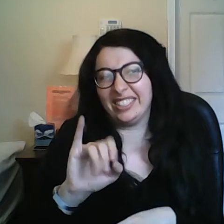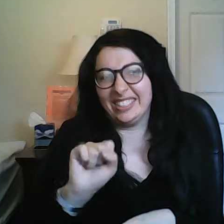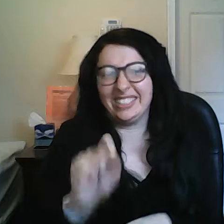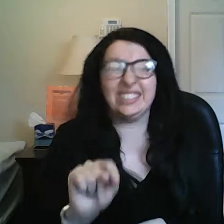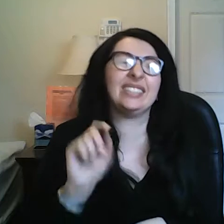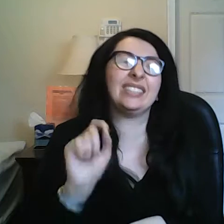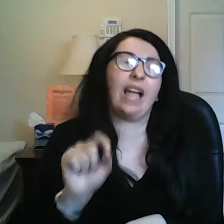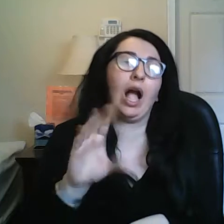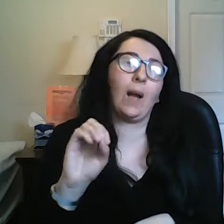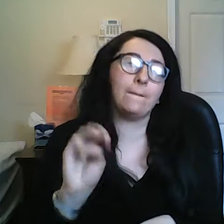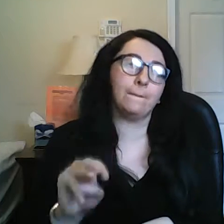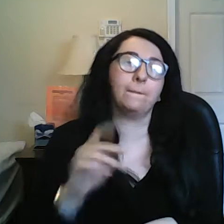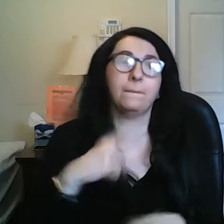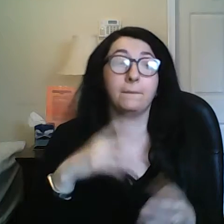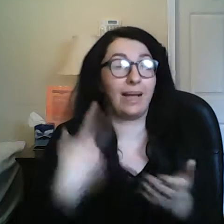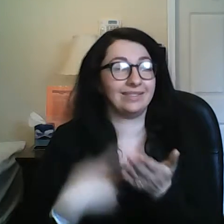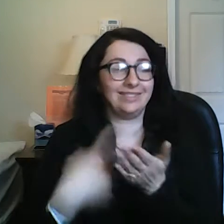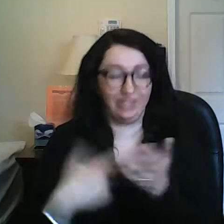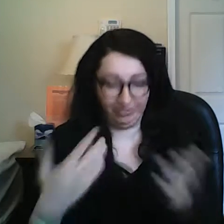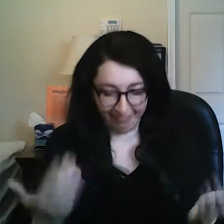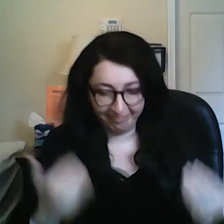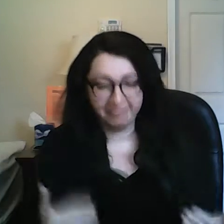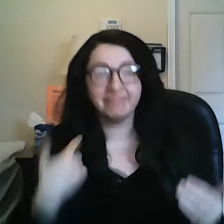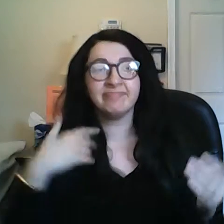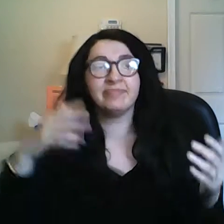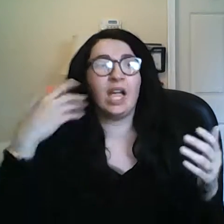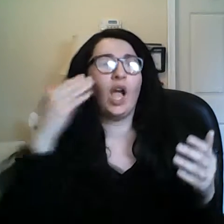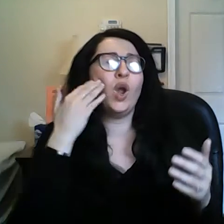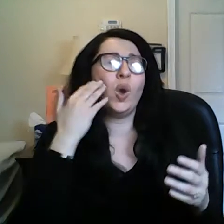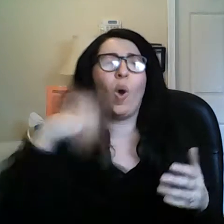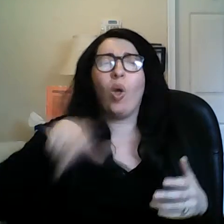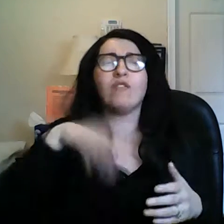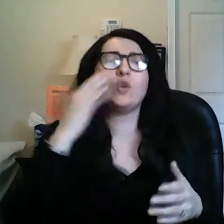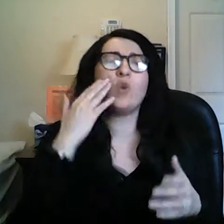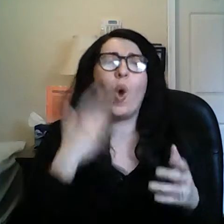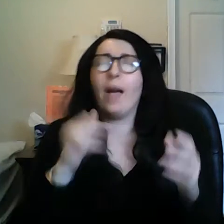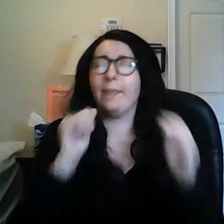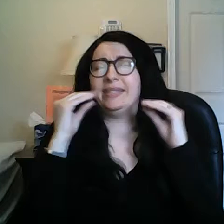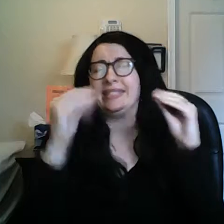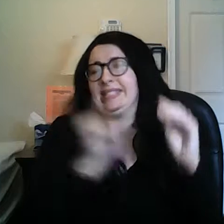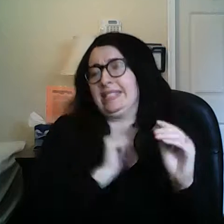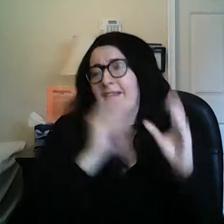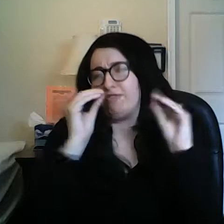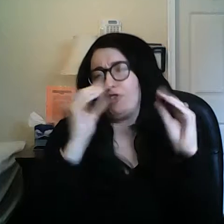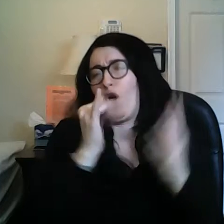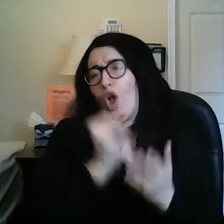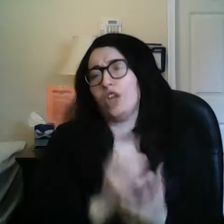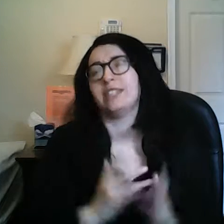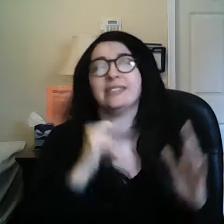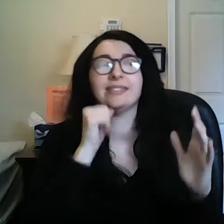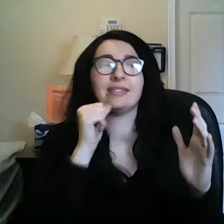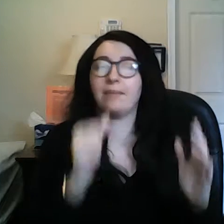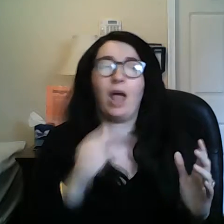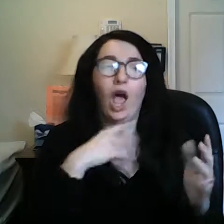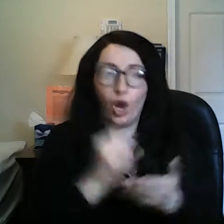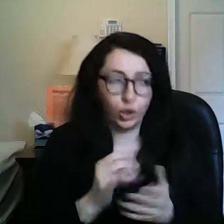know, I am a self-taught artist. I did not go to art school. I actually did go to college, but I majored in something completely different.